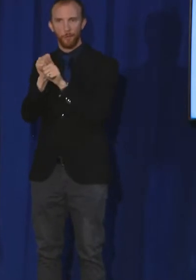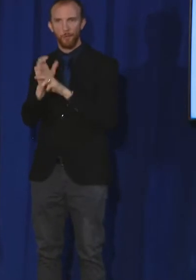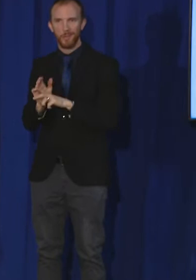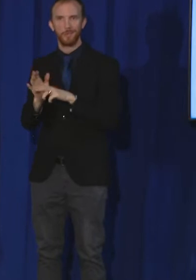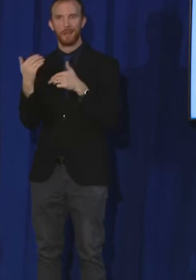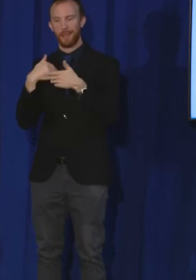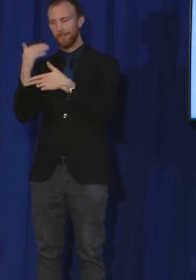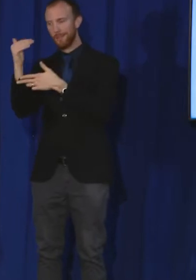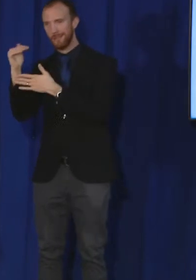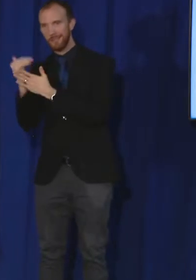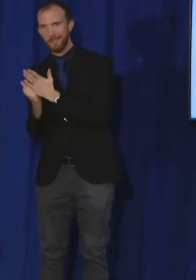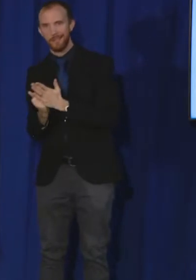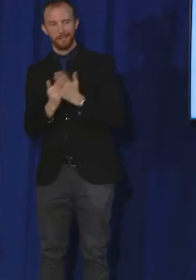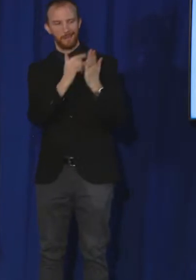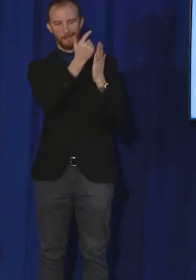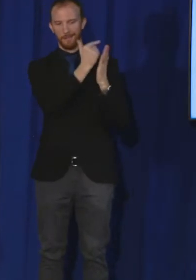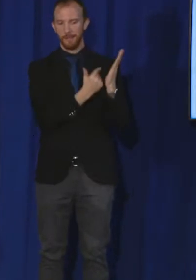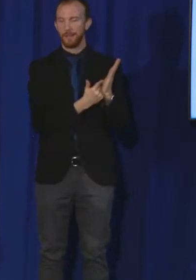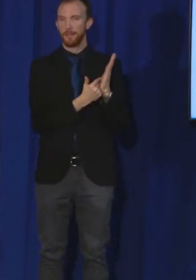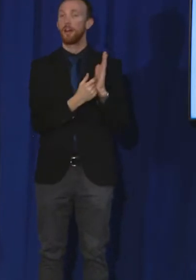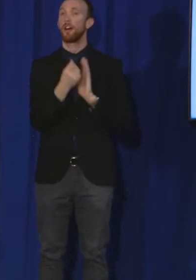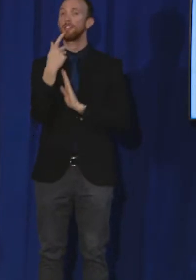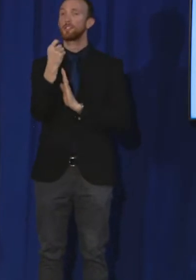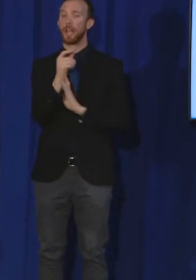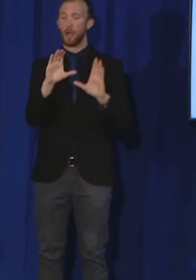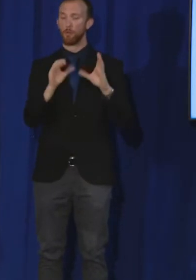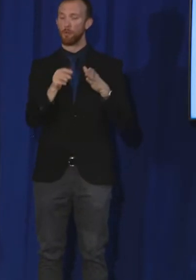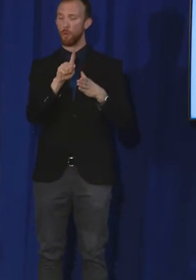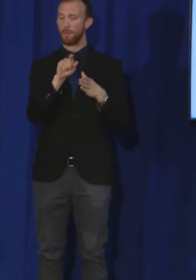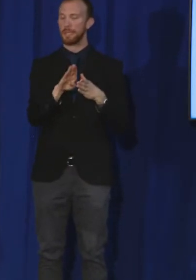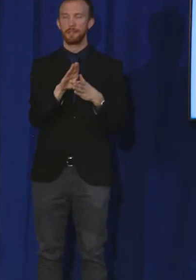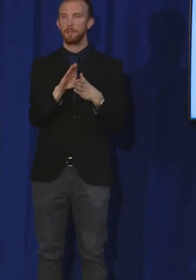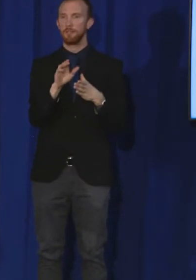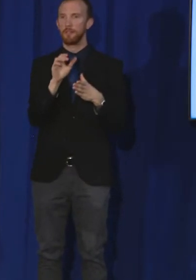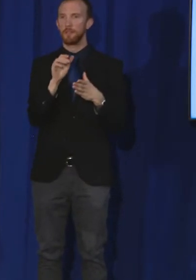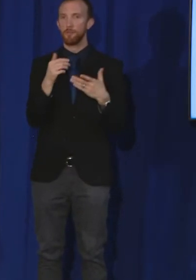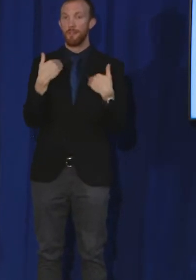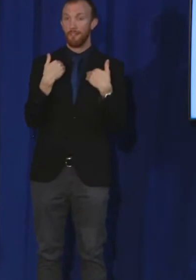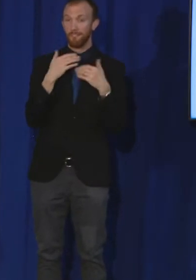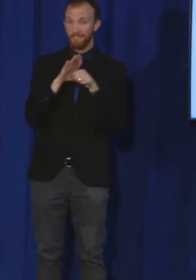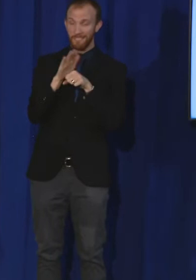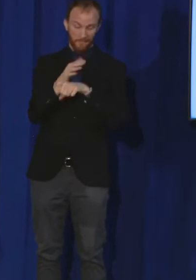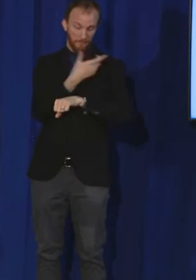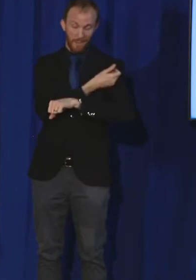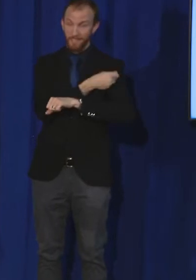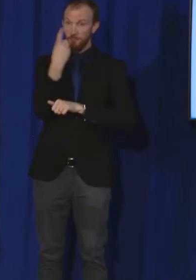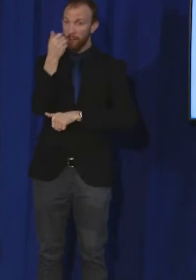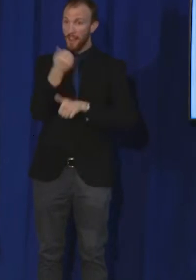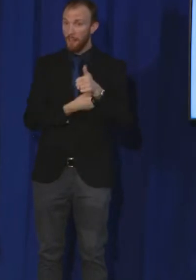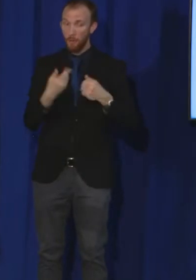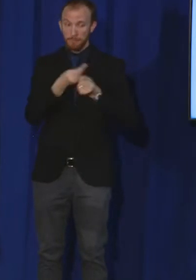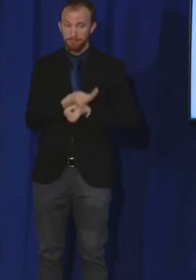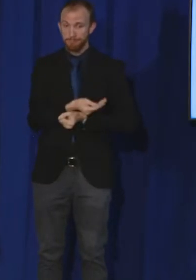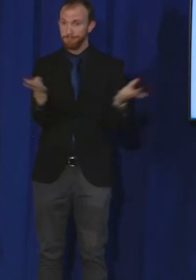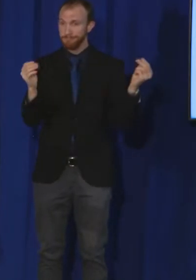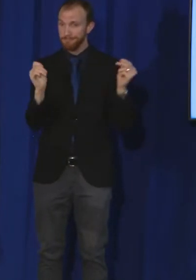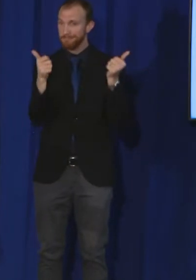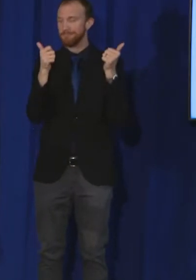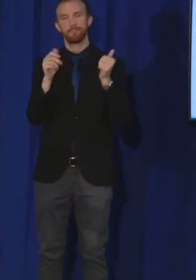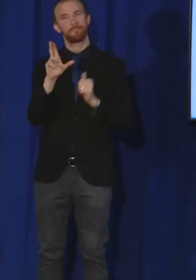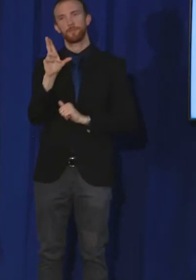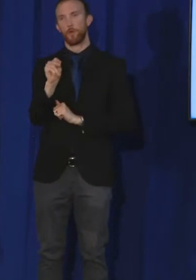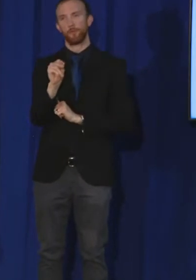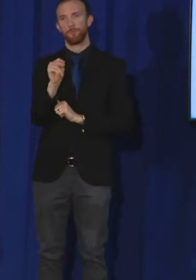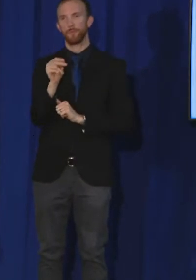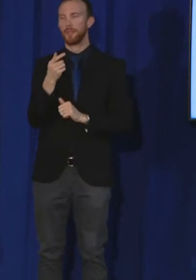1B, there is not going to be enough vaccine for everybody right off the bat. We're getting about 32,000 first